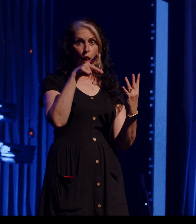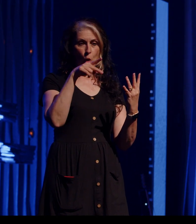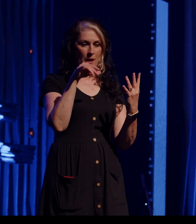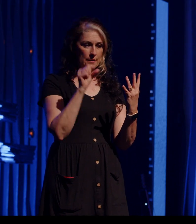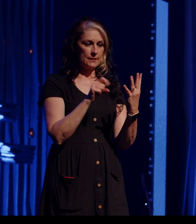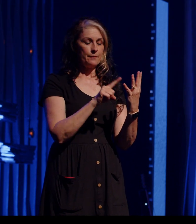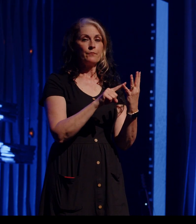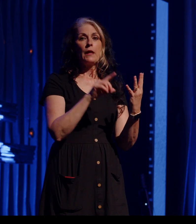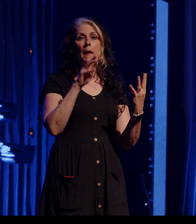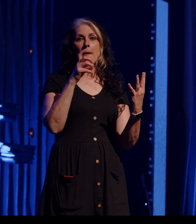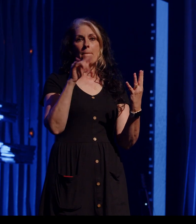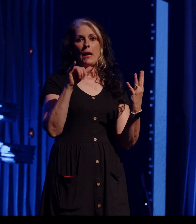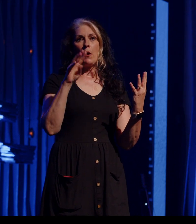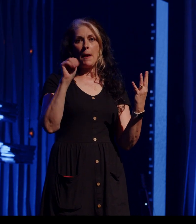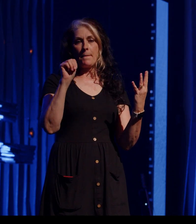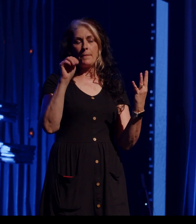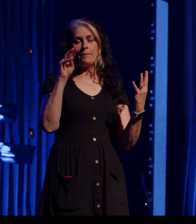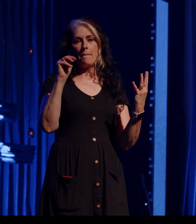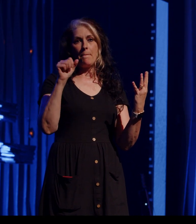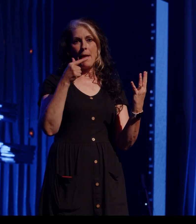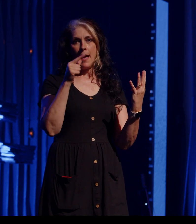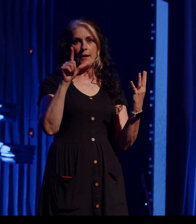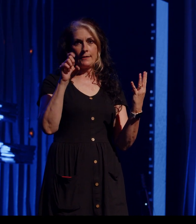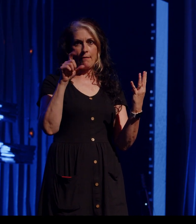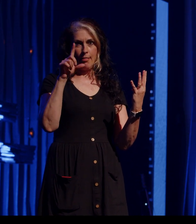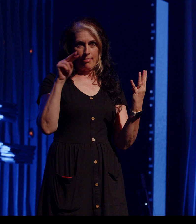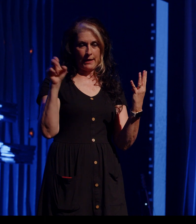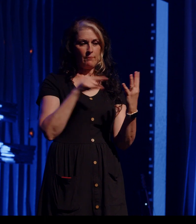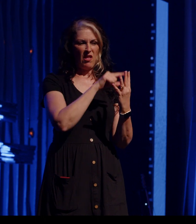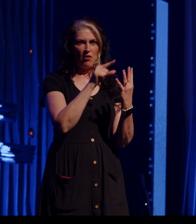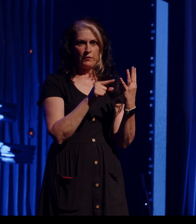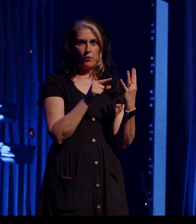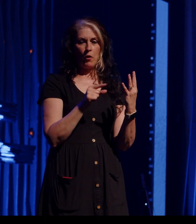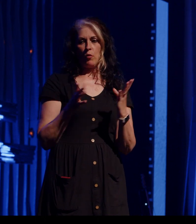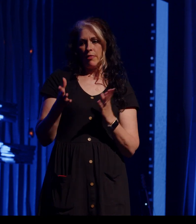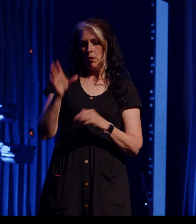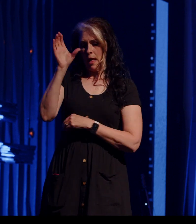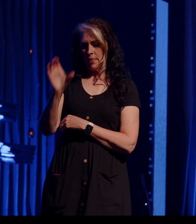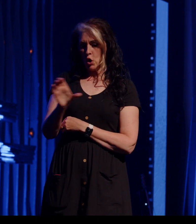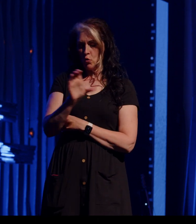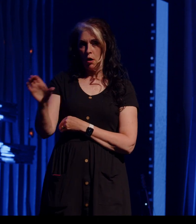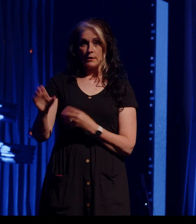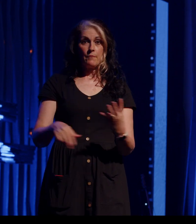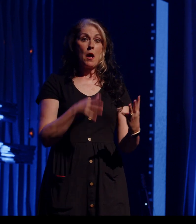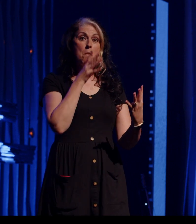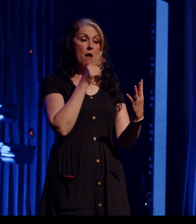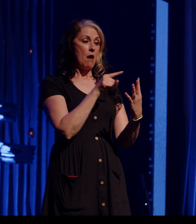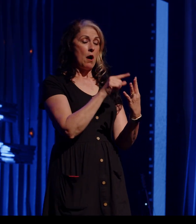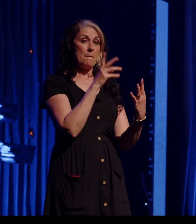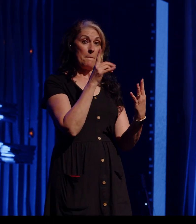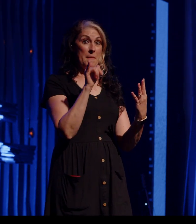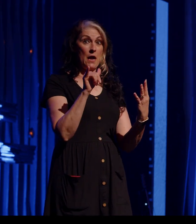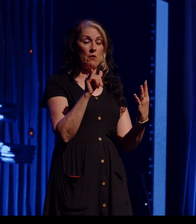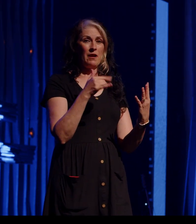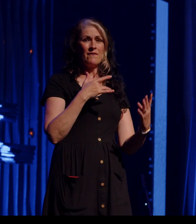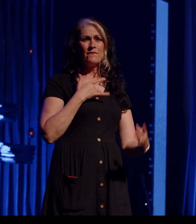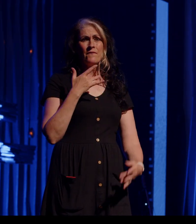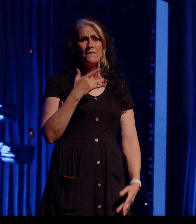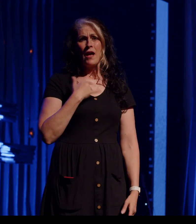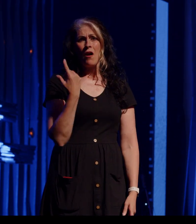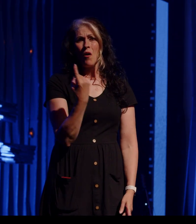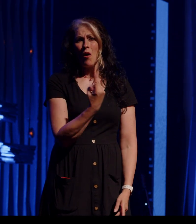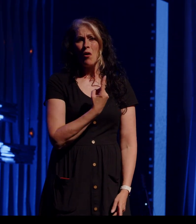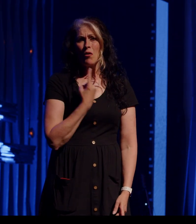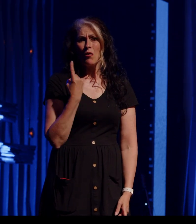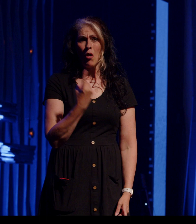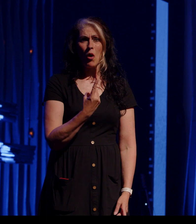Magdalene." Those are the ones who were there, as well as John the Beloved. Mary had to feel all alone. She had gone through a time earlier